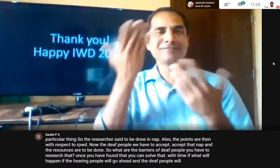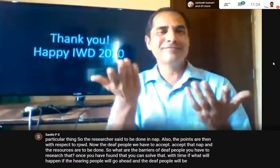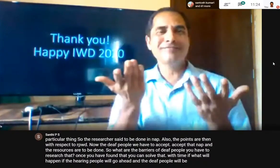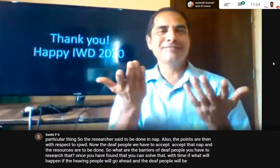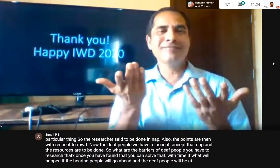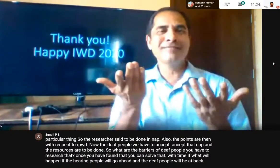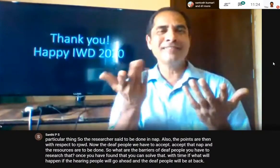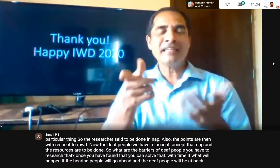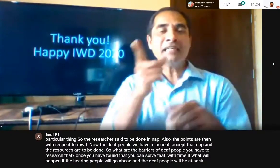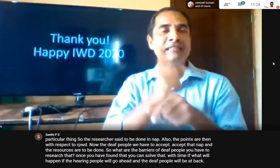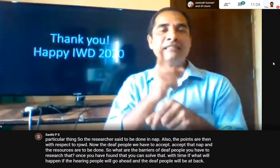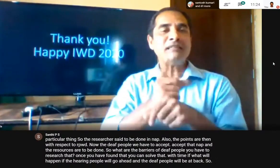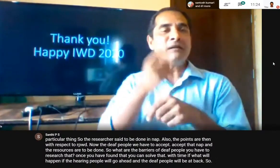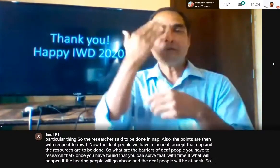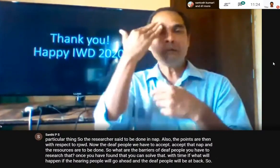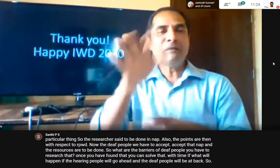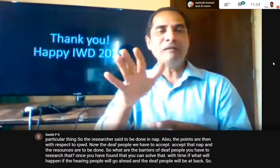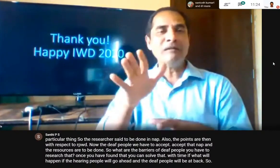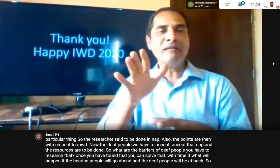So what is the use of researchers?